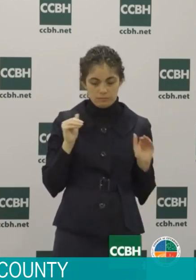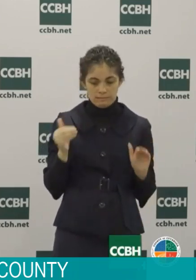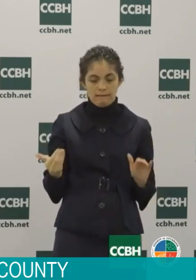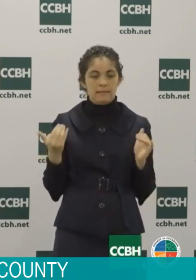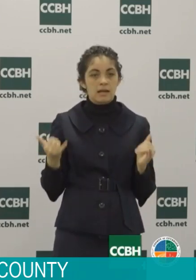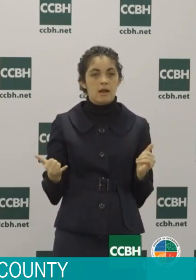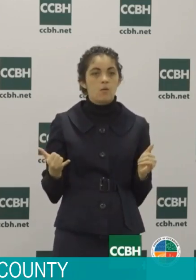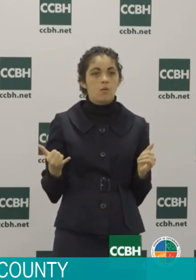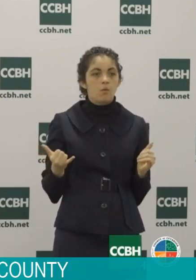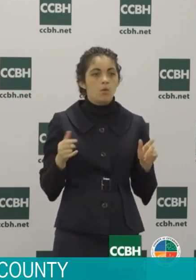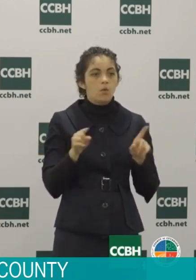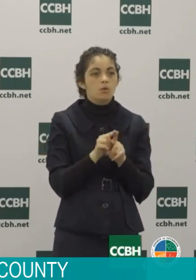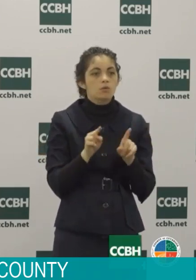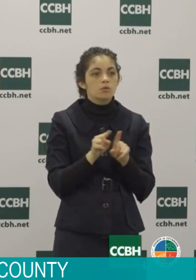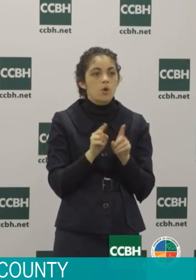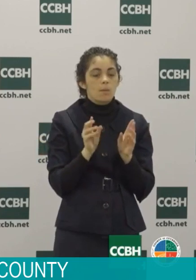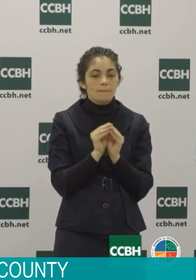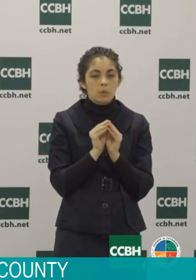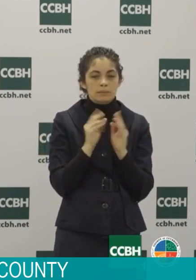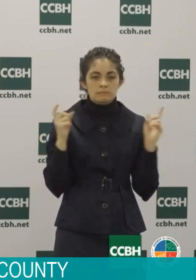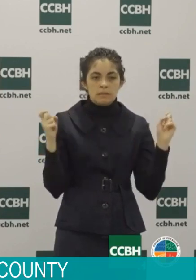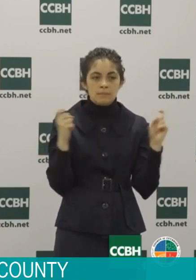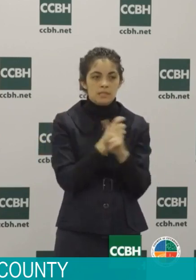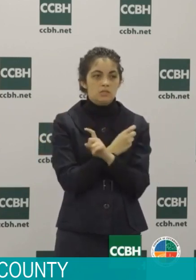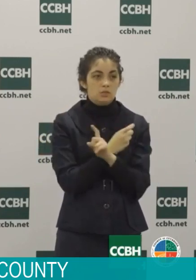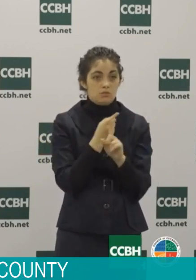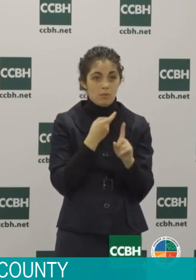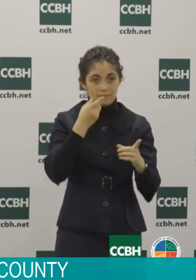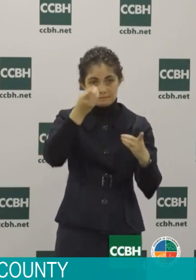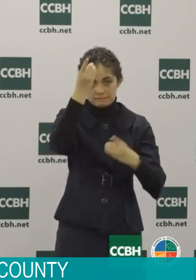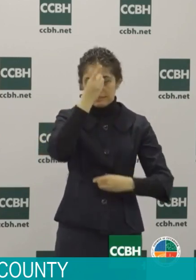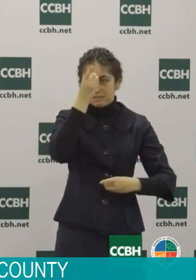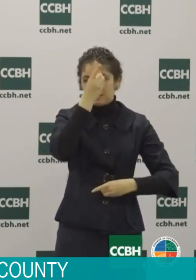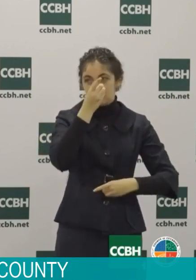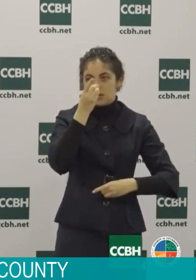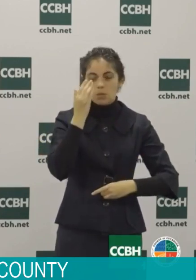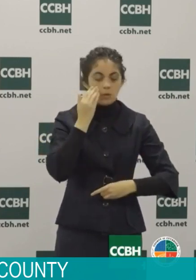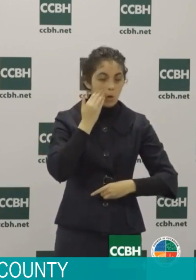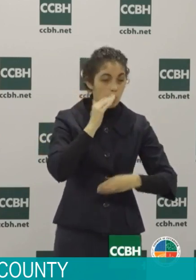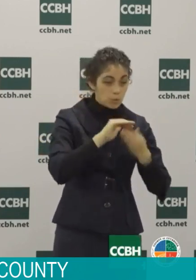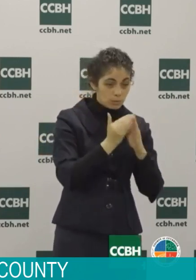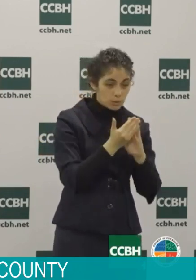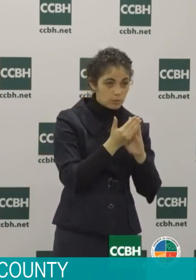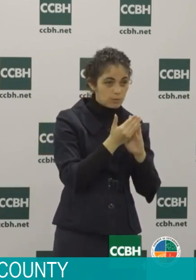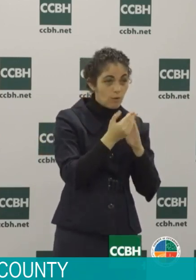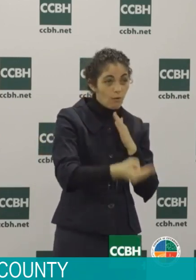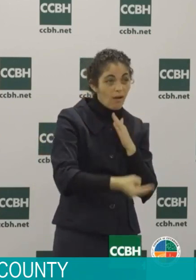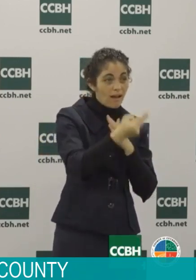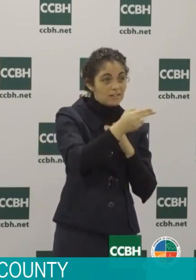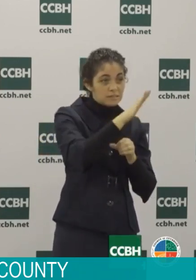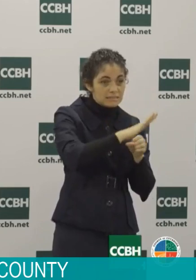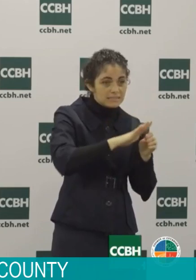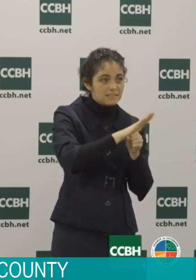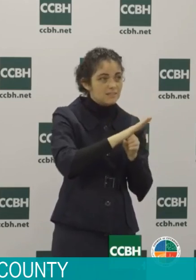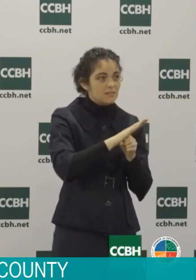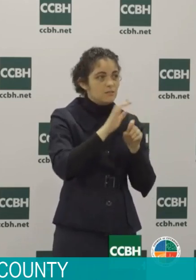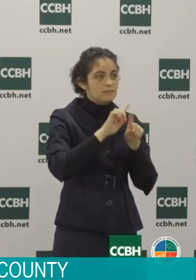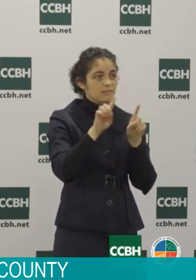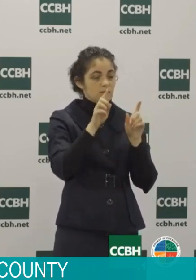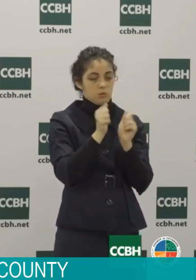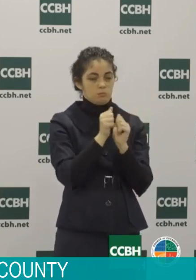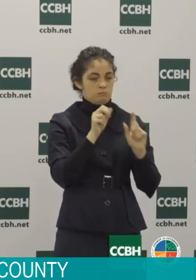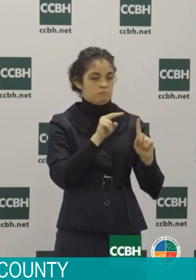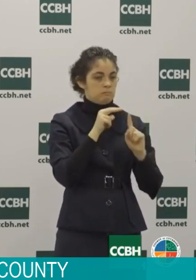disease and also having complications from this disease. And so we know certain communities have higher proportions of differences in